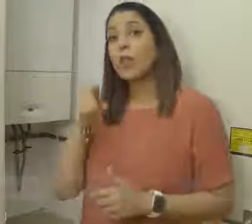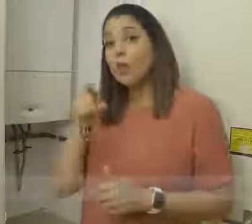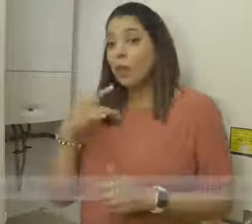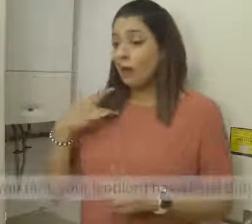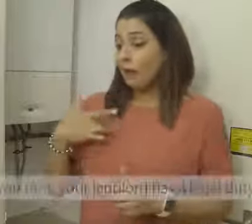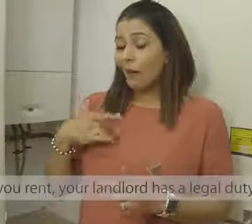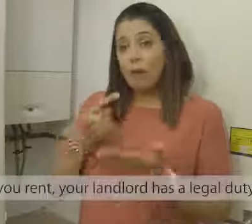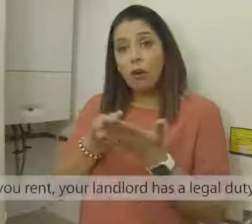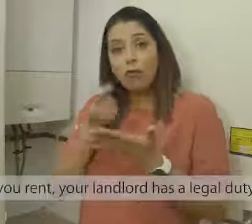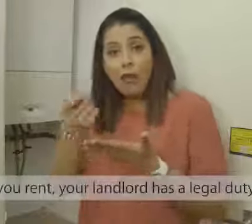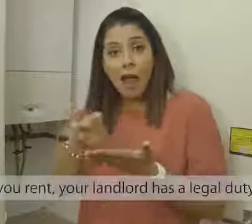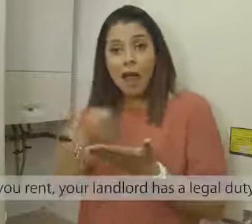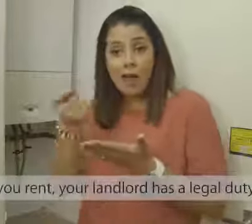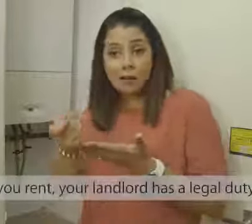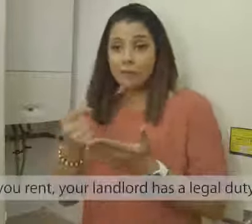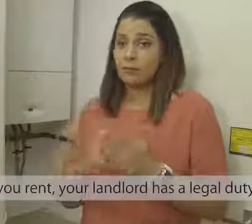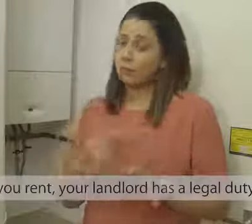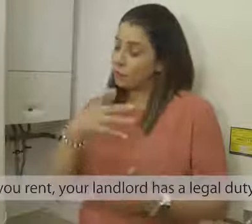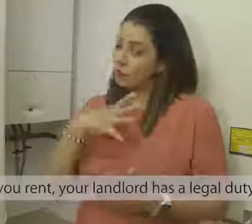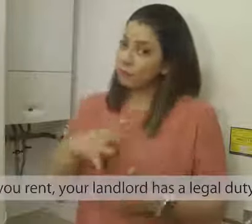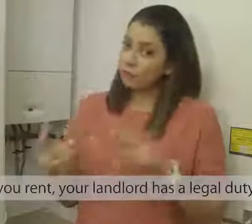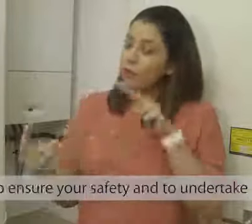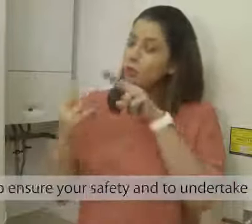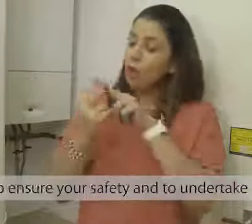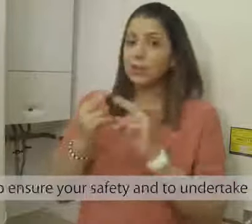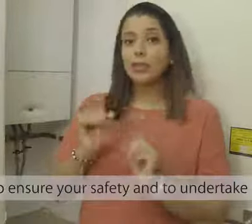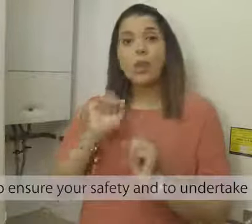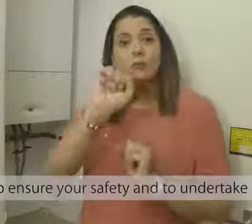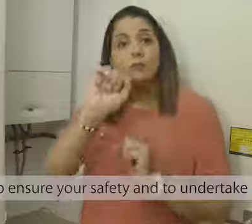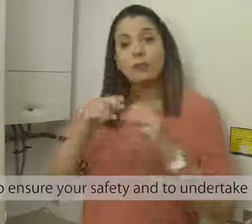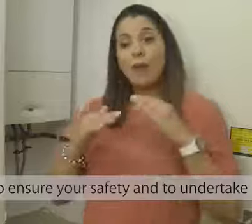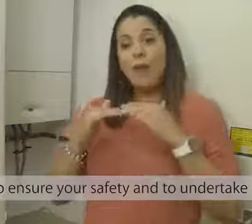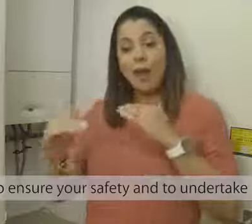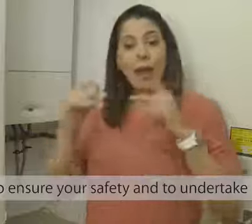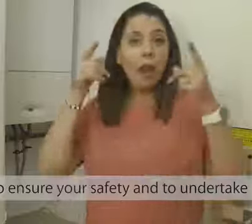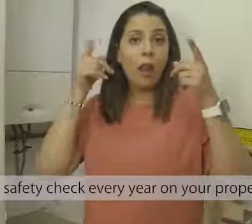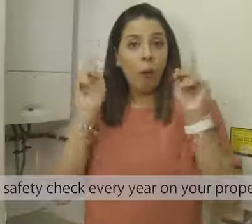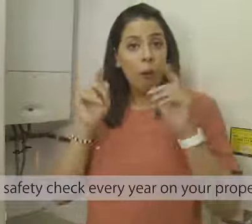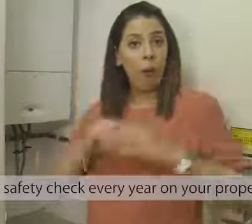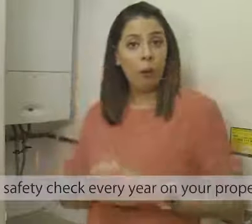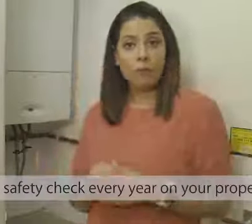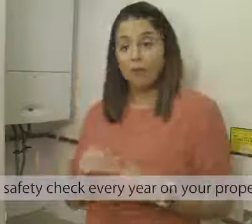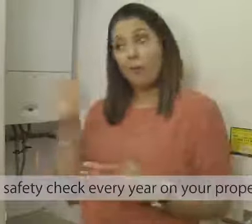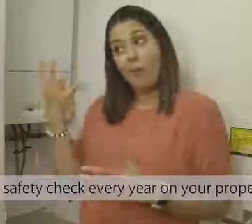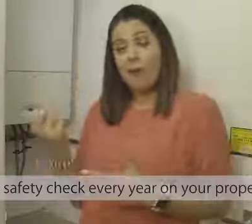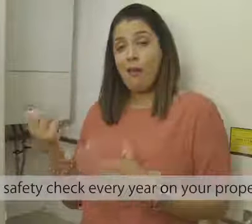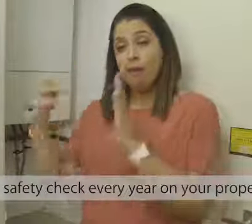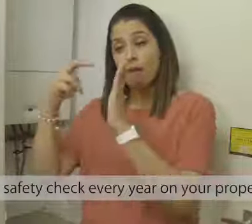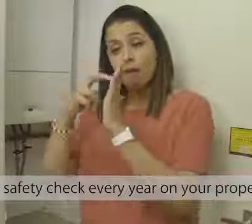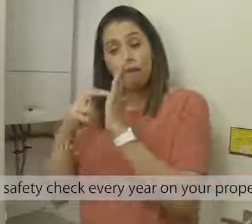If you rent, your landlord has a legal duty to ensure your safety and to undertake a gas safety check every year on your